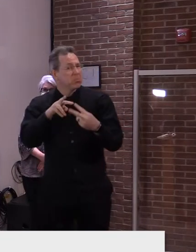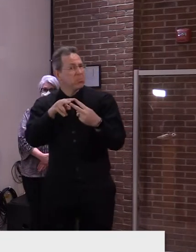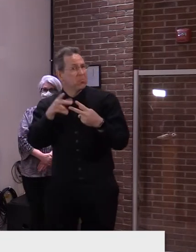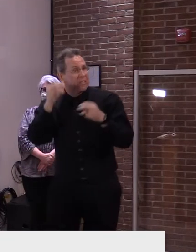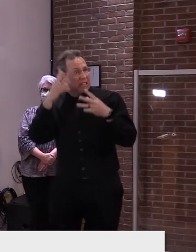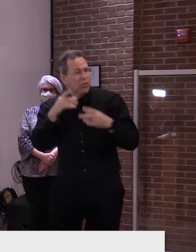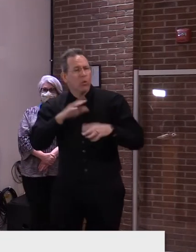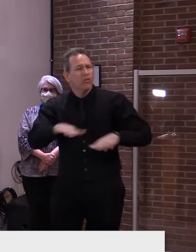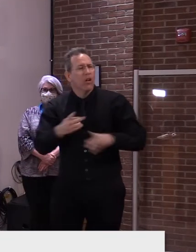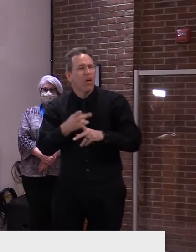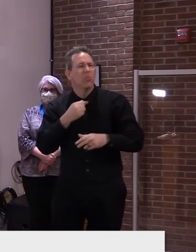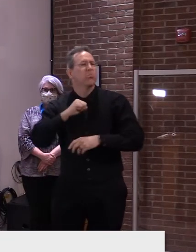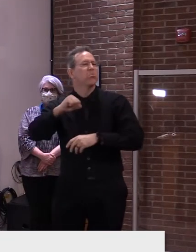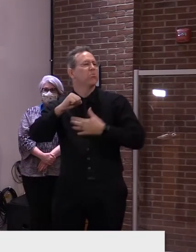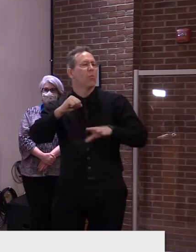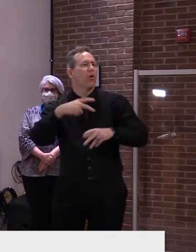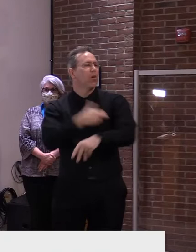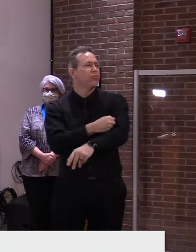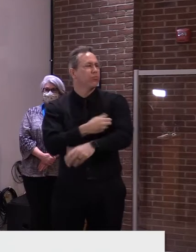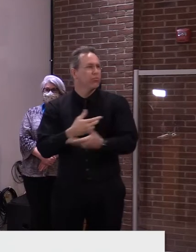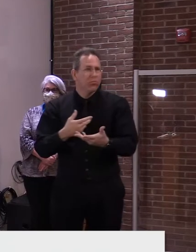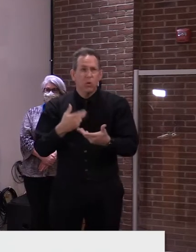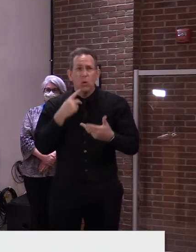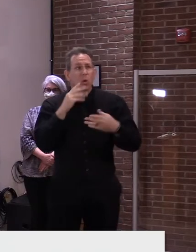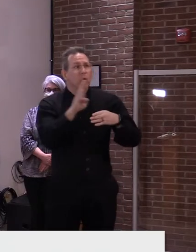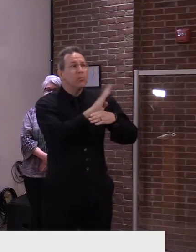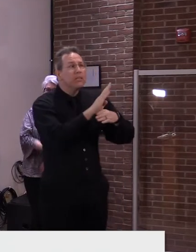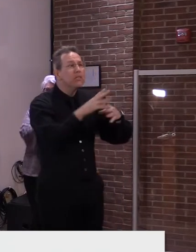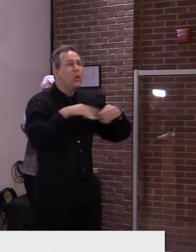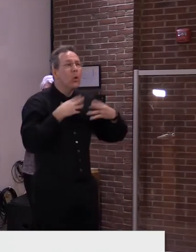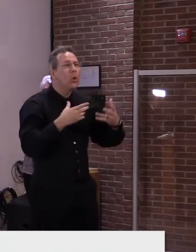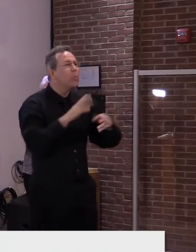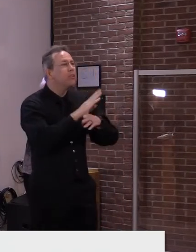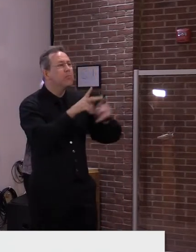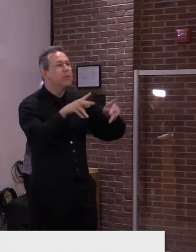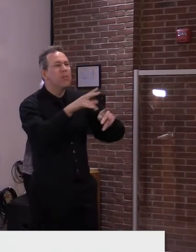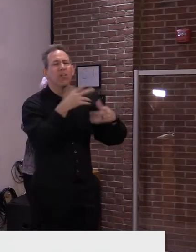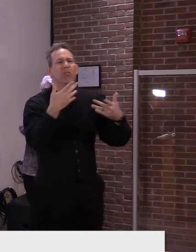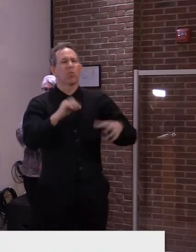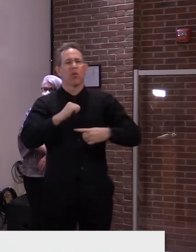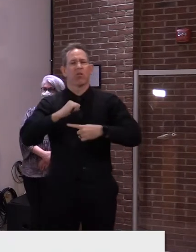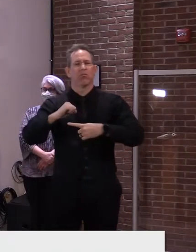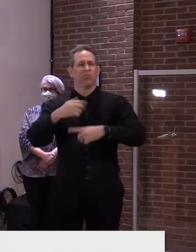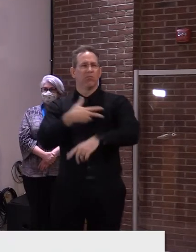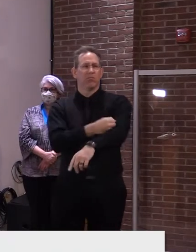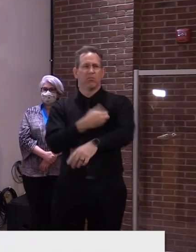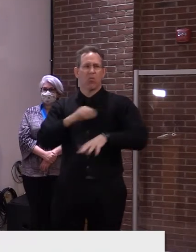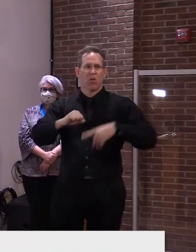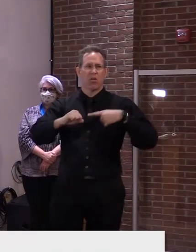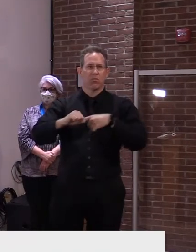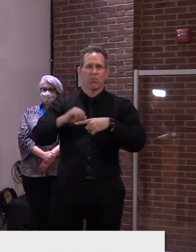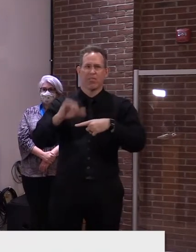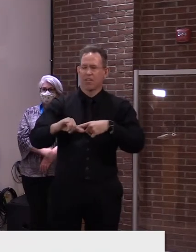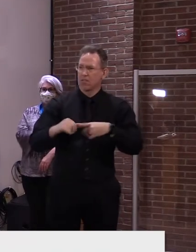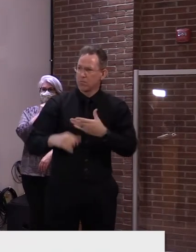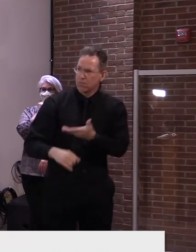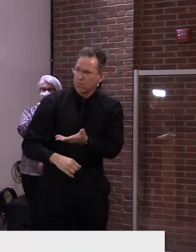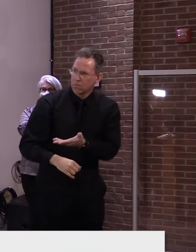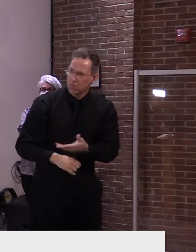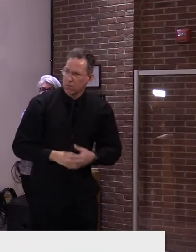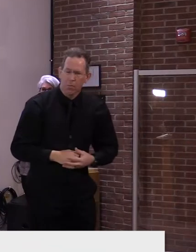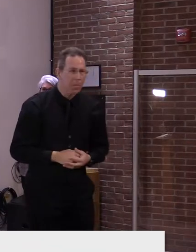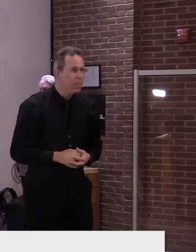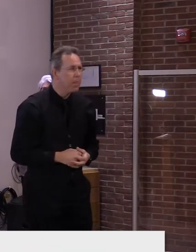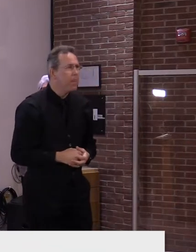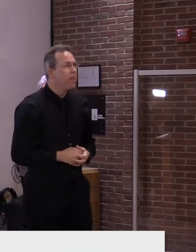the survey was, there wasn't much hesitancy in obtaining the vaccination,